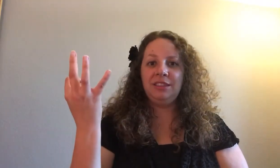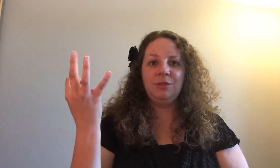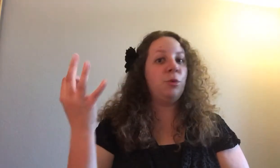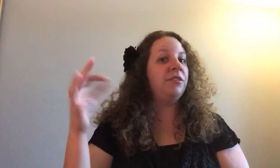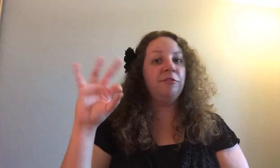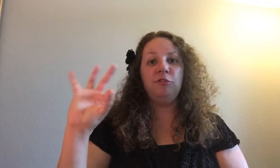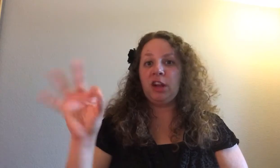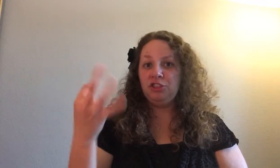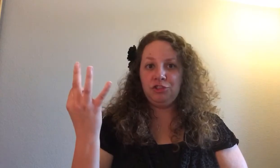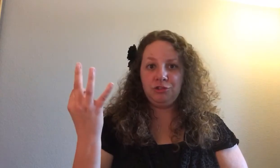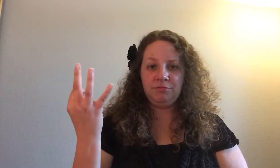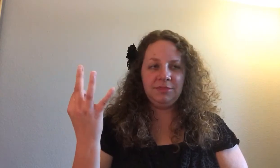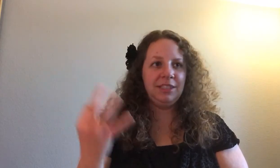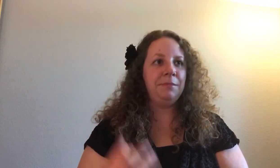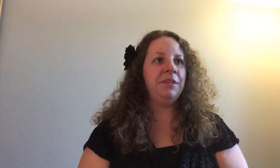France or French, same thing.